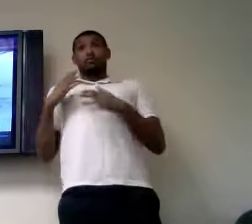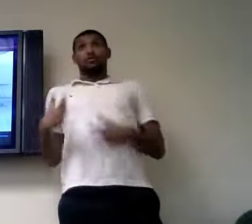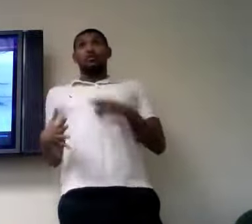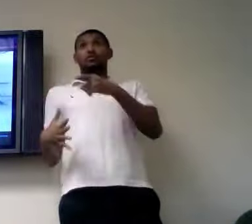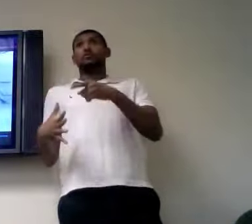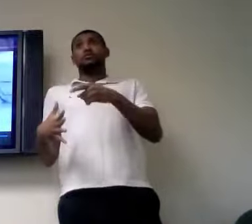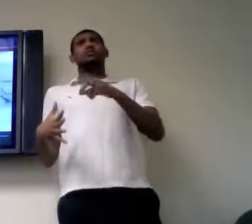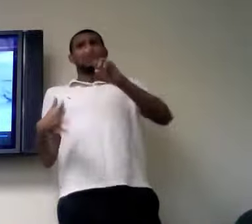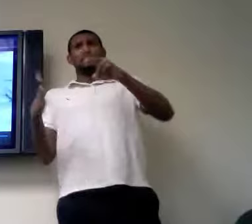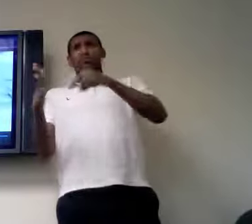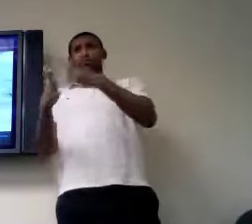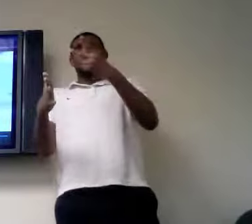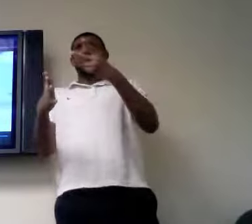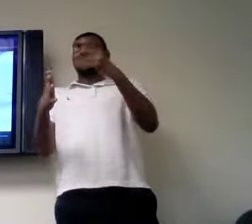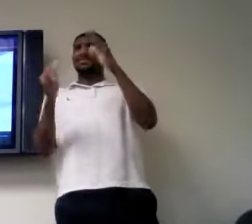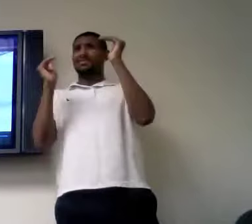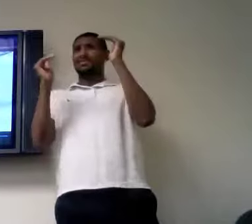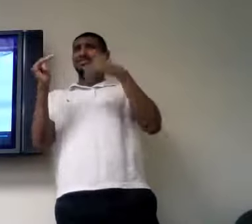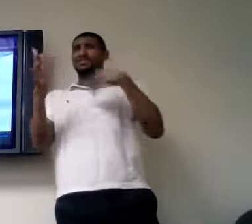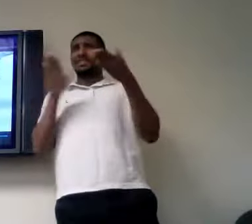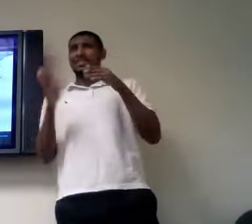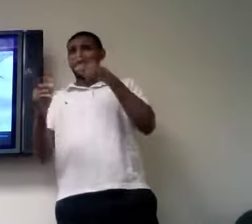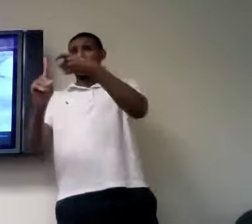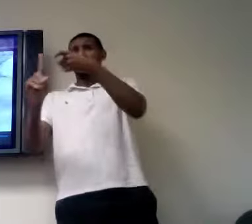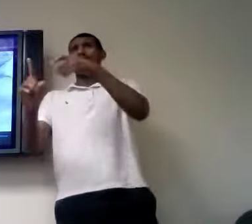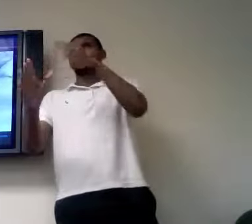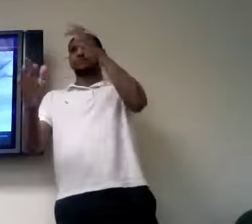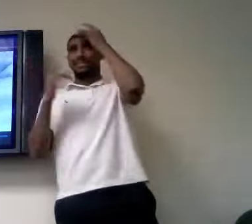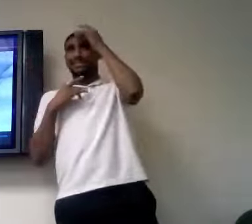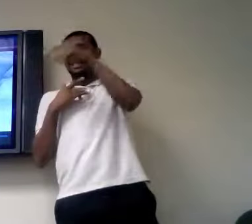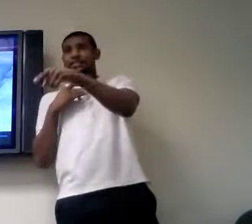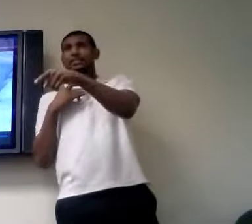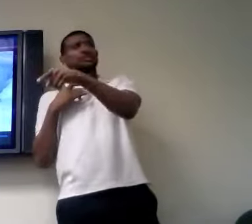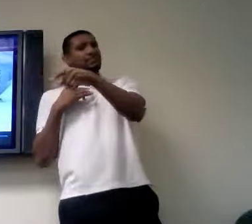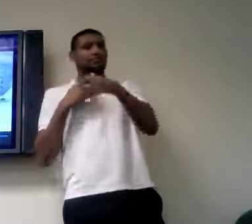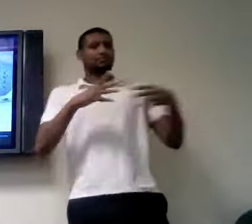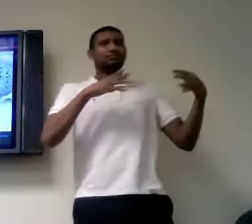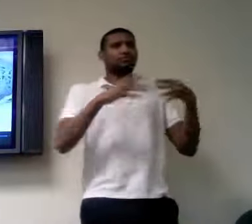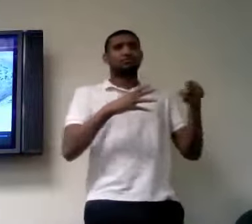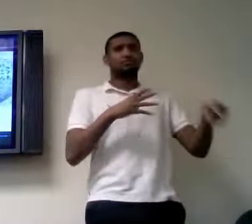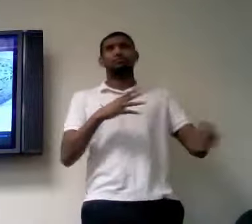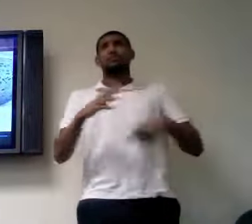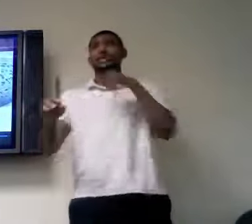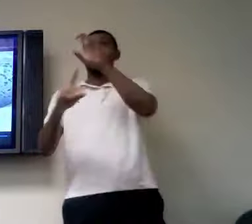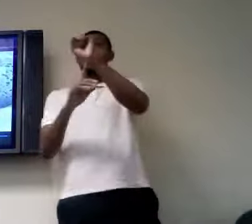as he was from wounds received in battle. The most common diseases were smallpox,